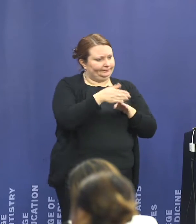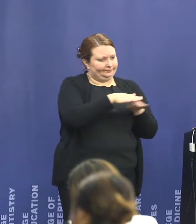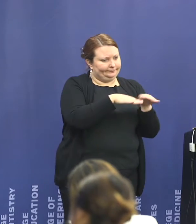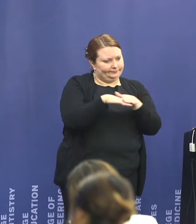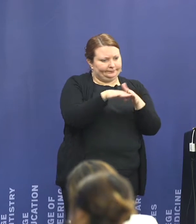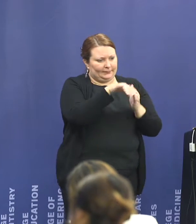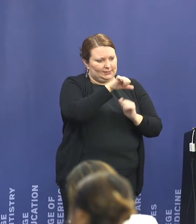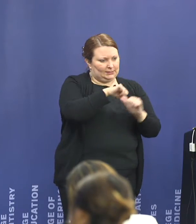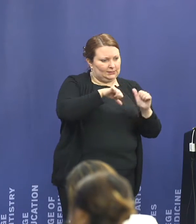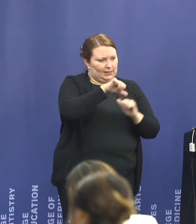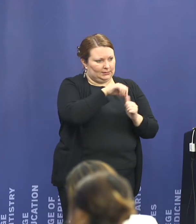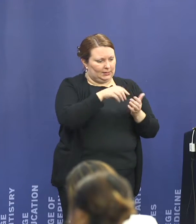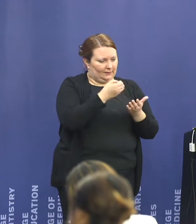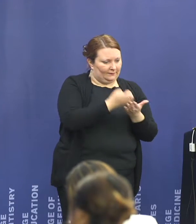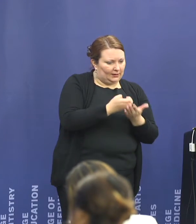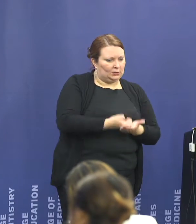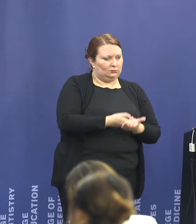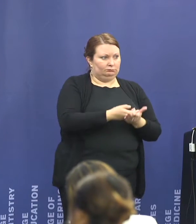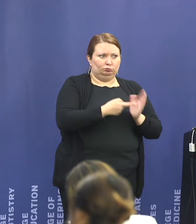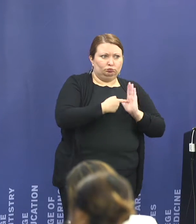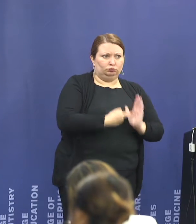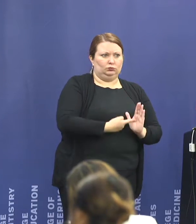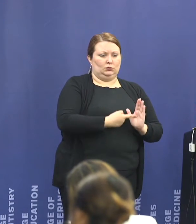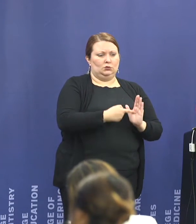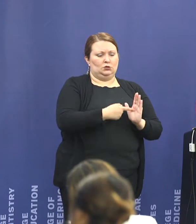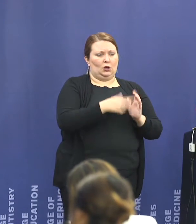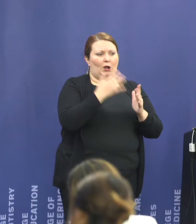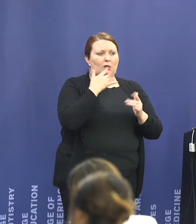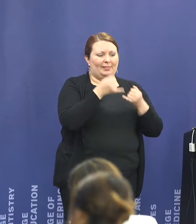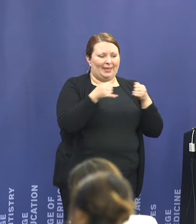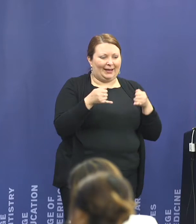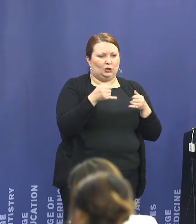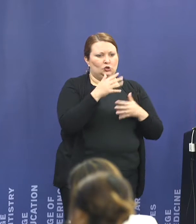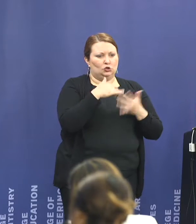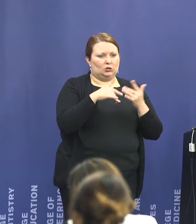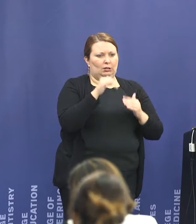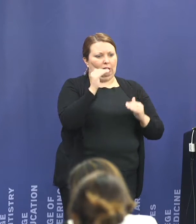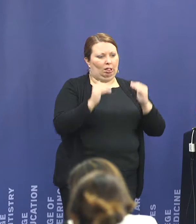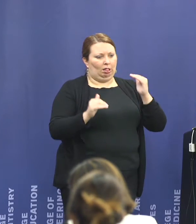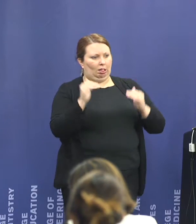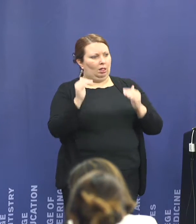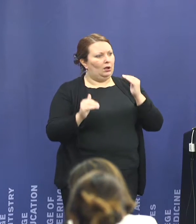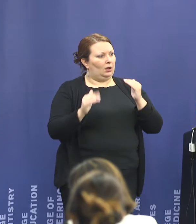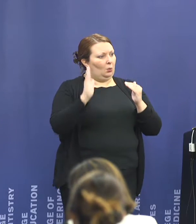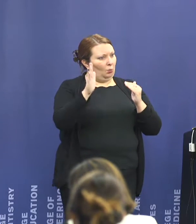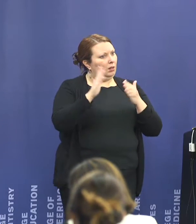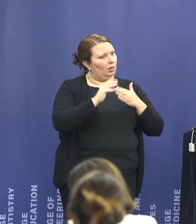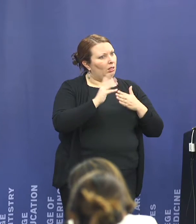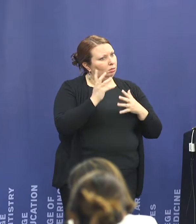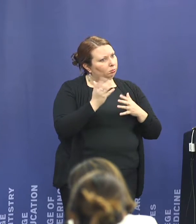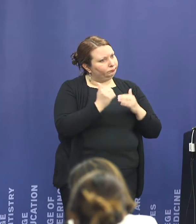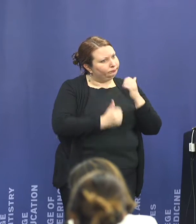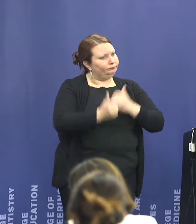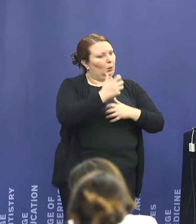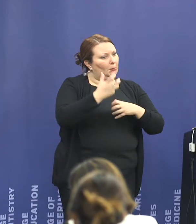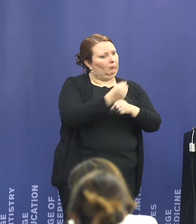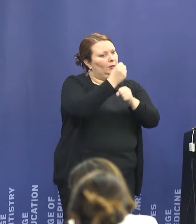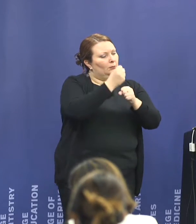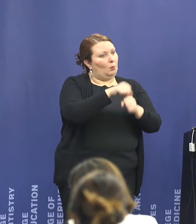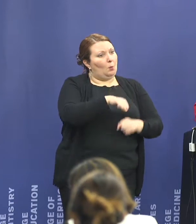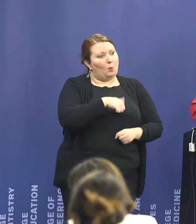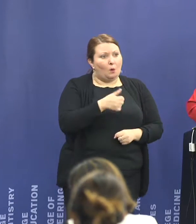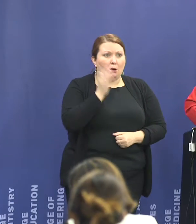science evidence documenting the color line and social inequalities in our Latino communities prevail? Or